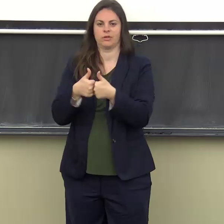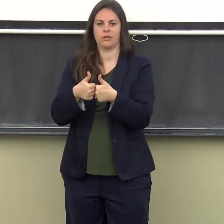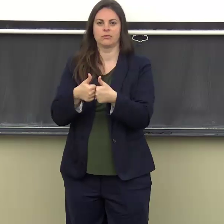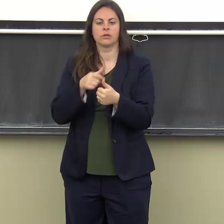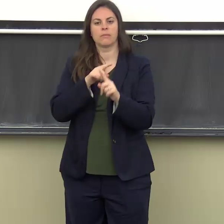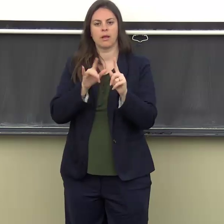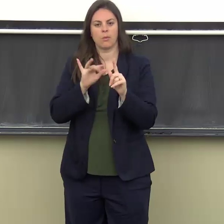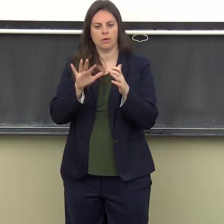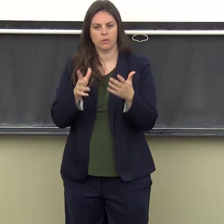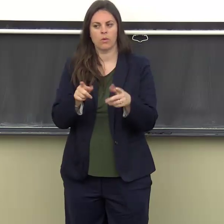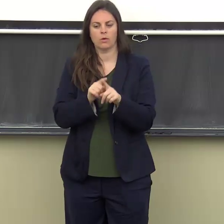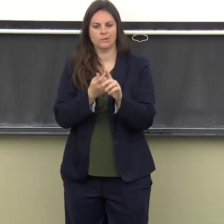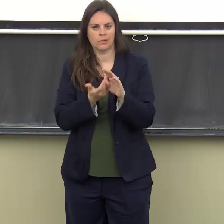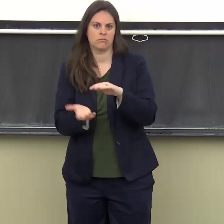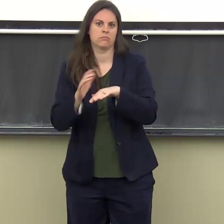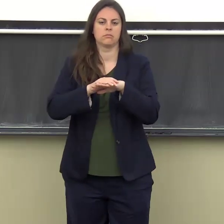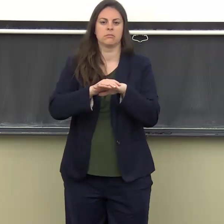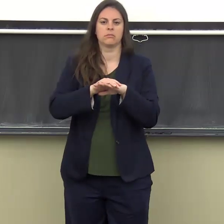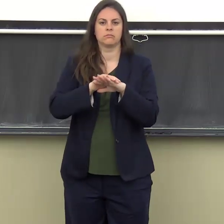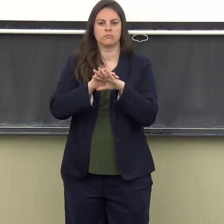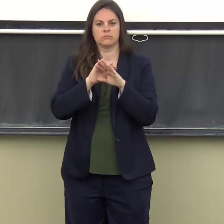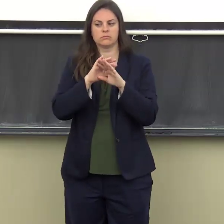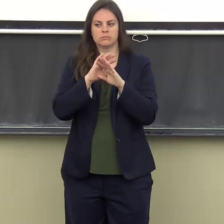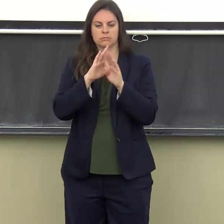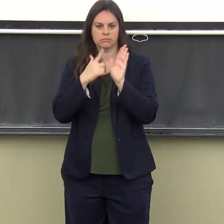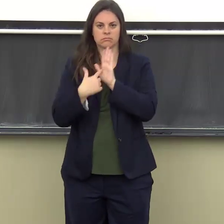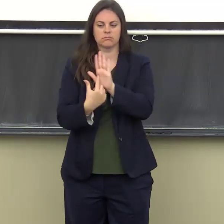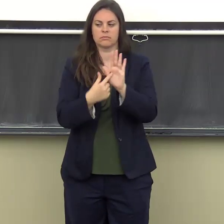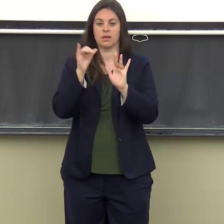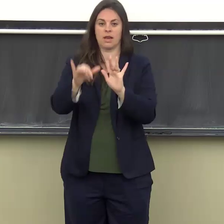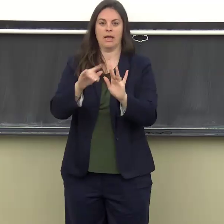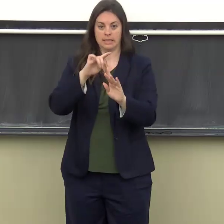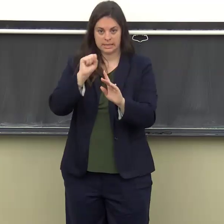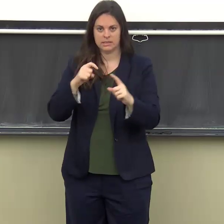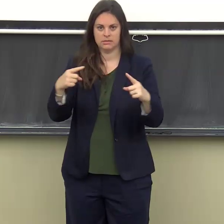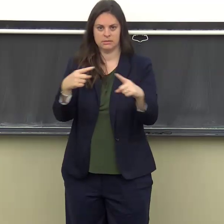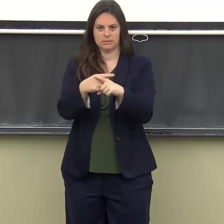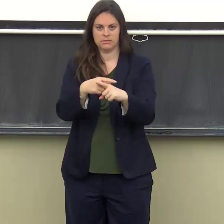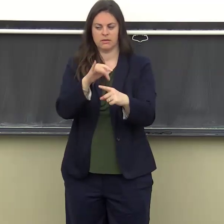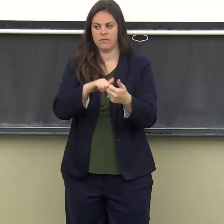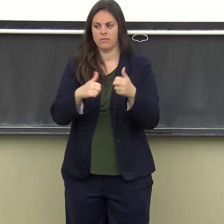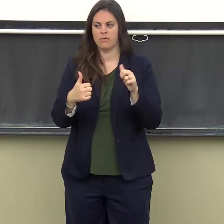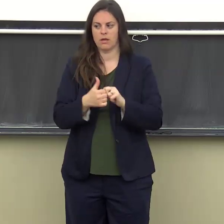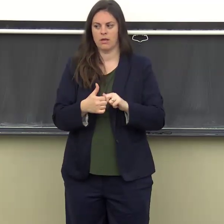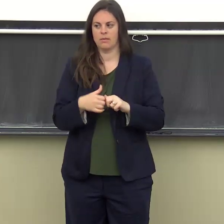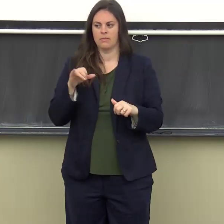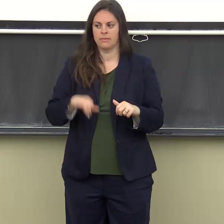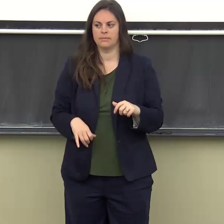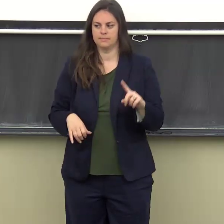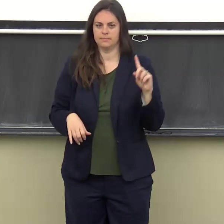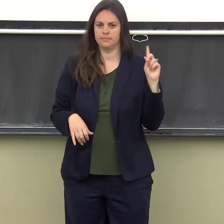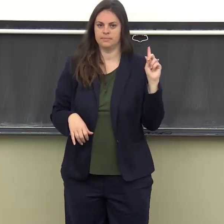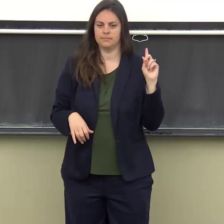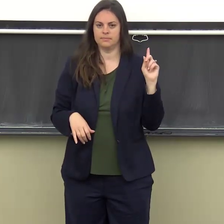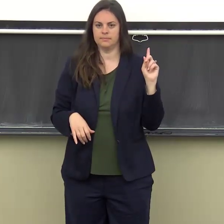saying that's also at the crux of the problem that Yuto laid out at the beginning about